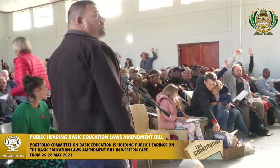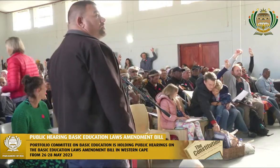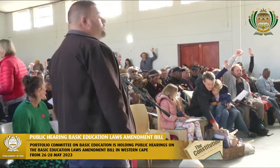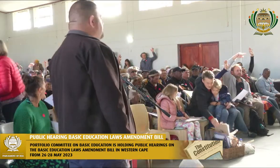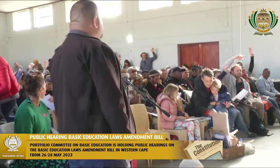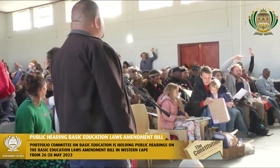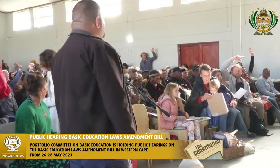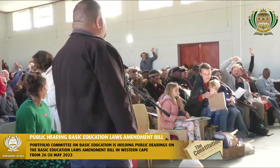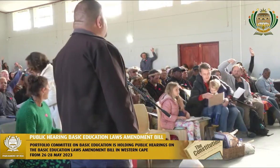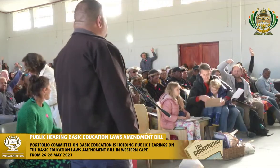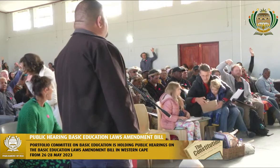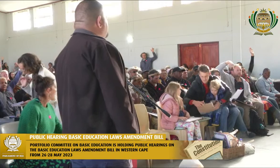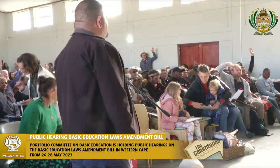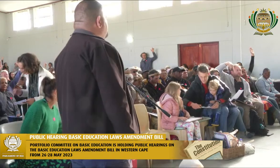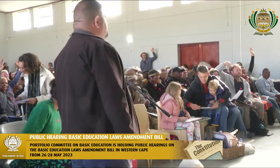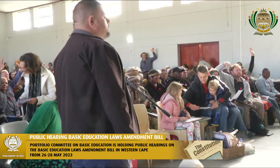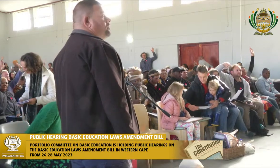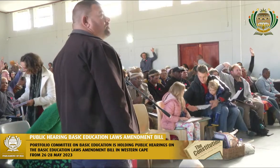five,